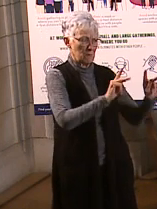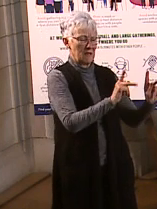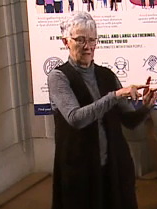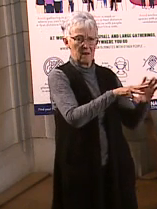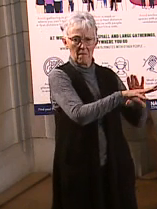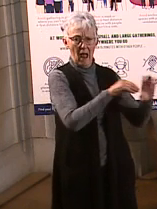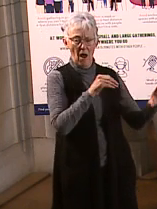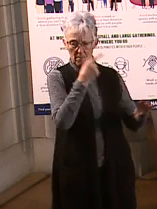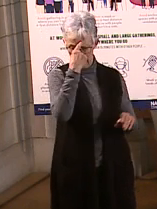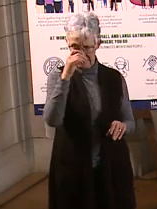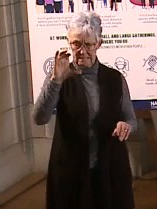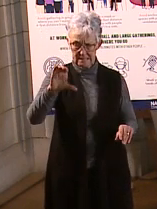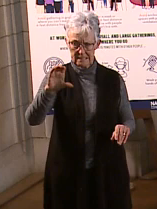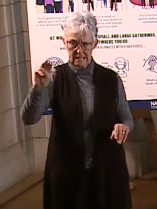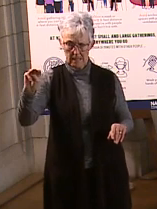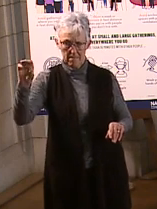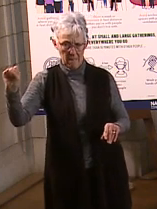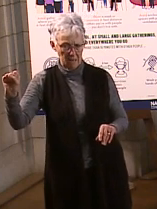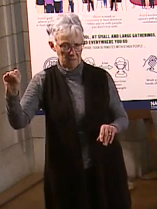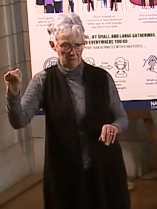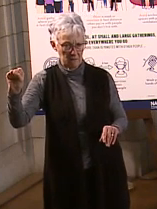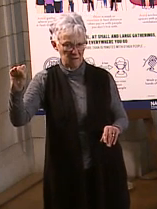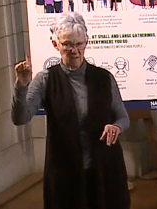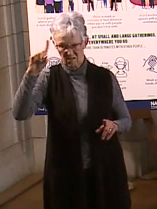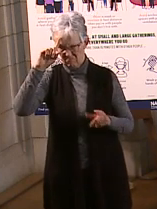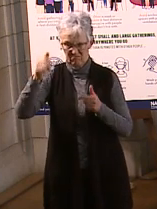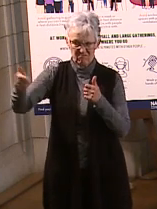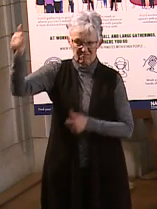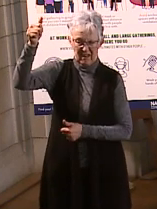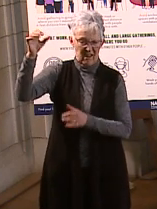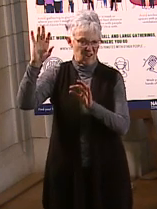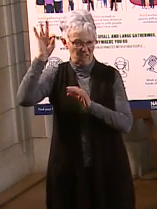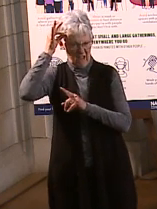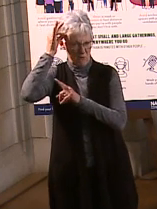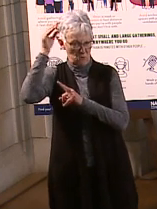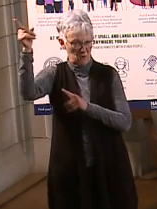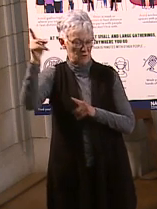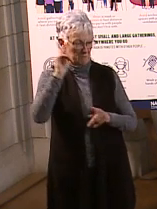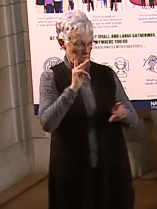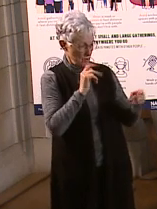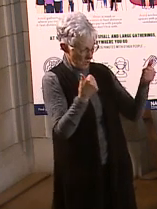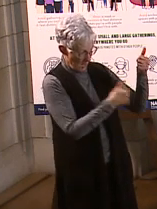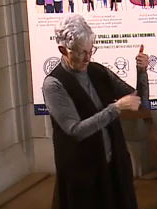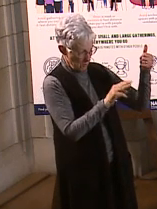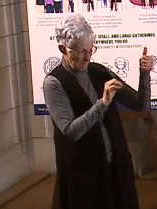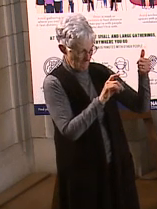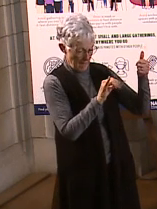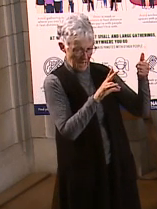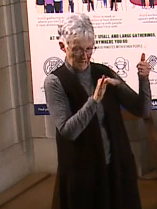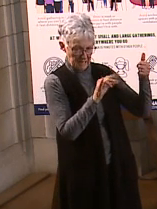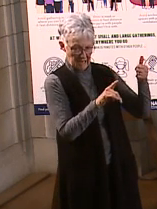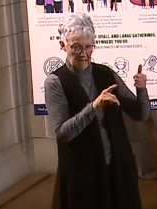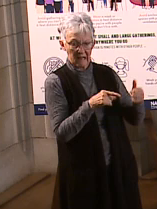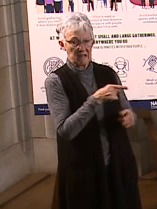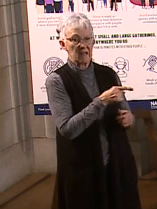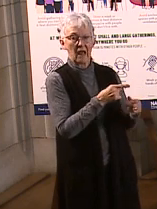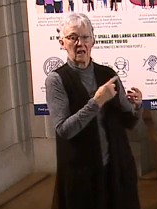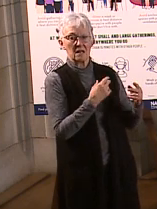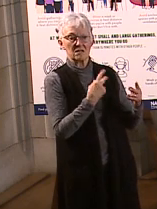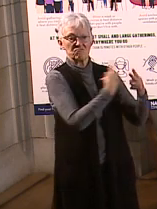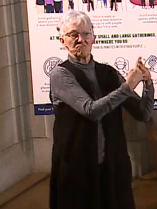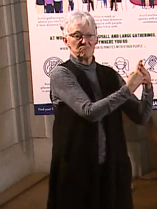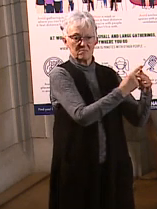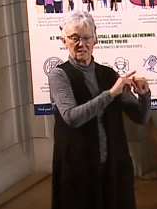goes on to say, a daughter put it this way to me, these people are dying of loneliness. I understand the governor has had a hand in allowing essential